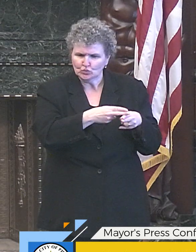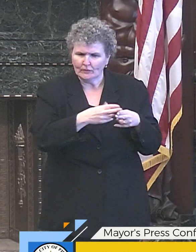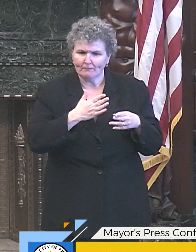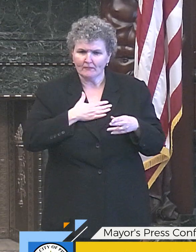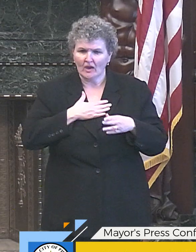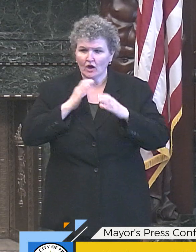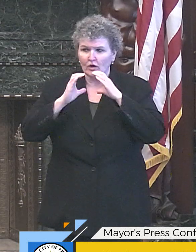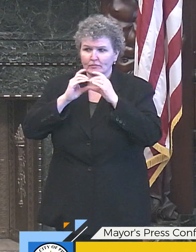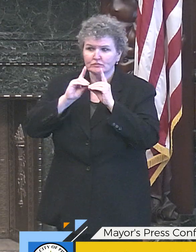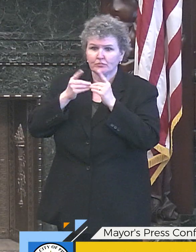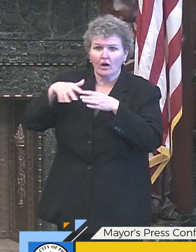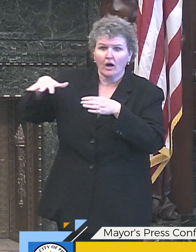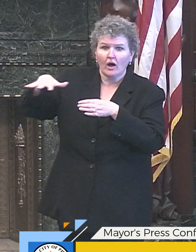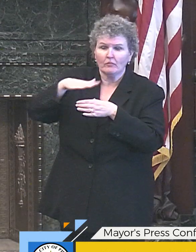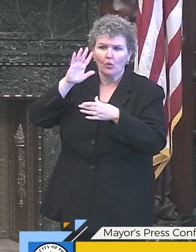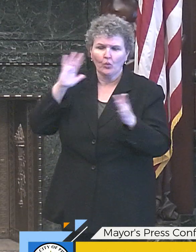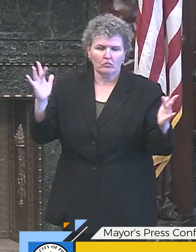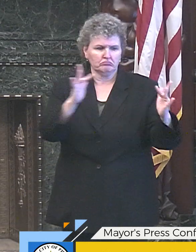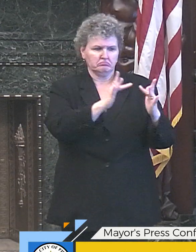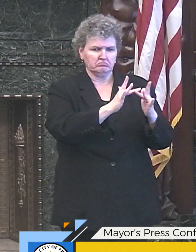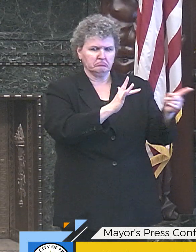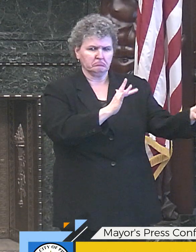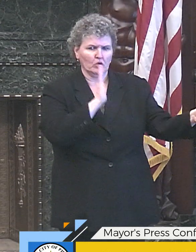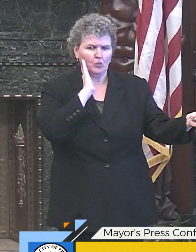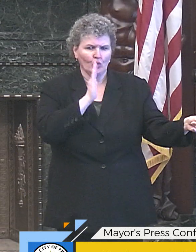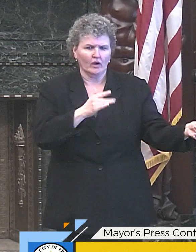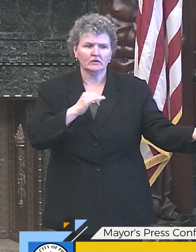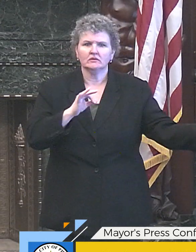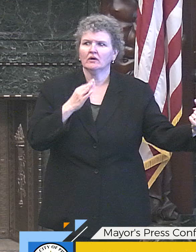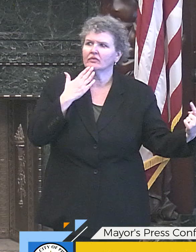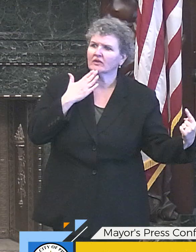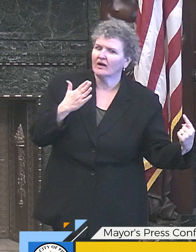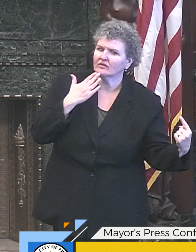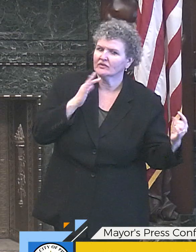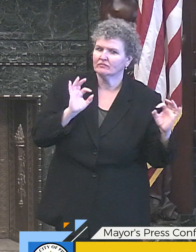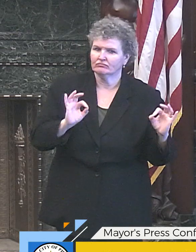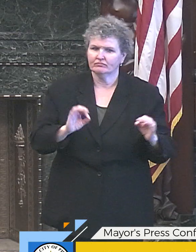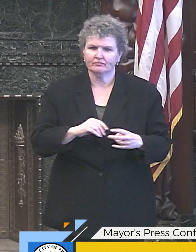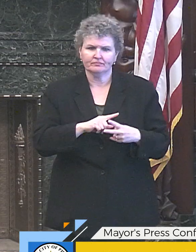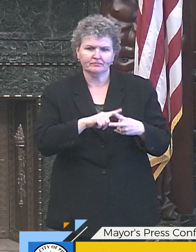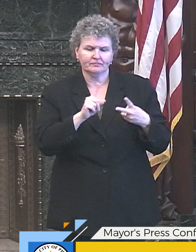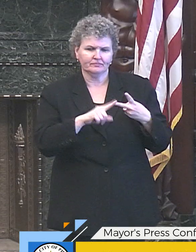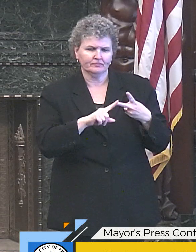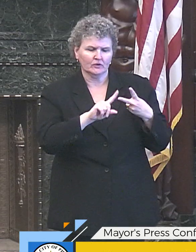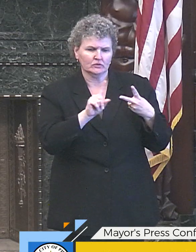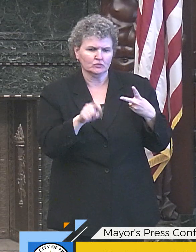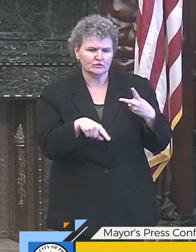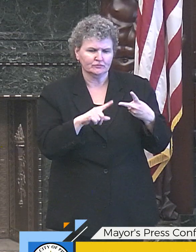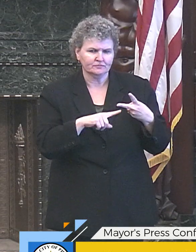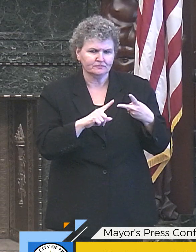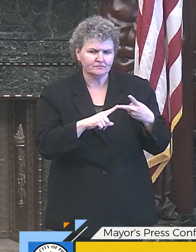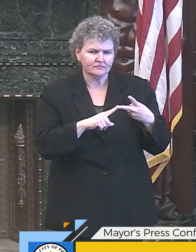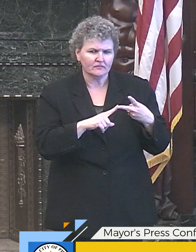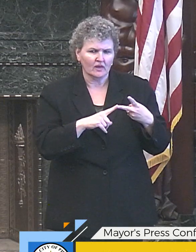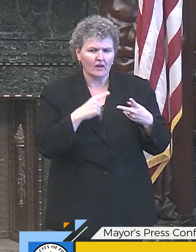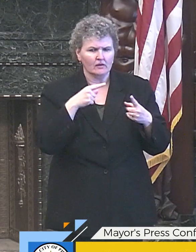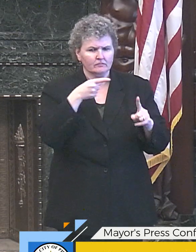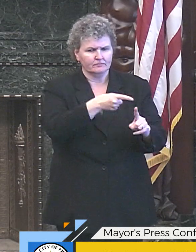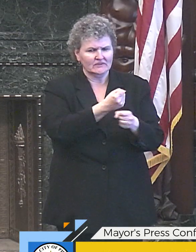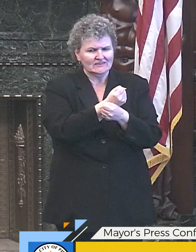back. Okay, I appreciate that. And then the second question is, are there any safety measures being